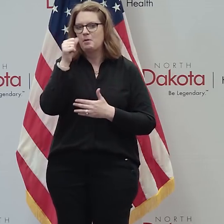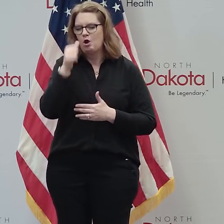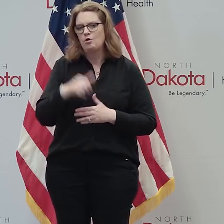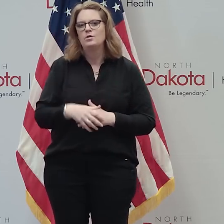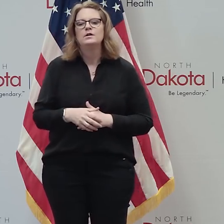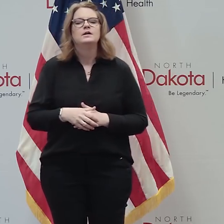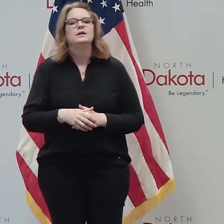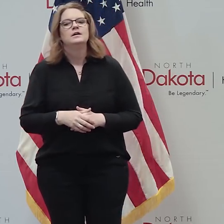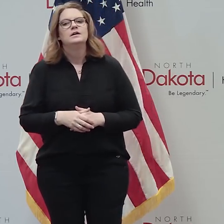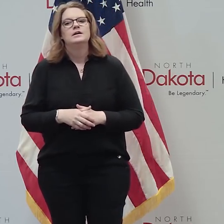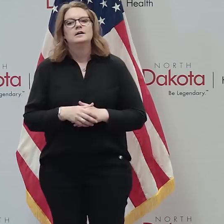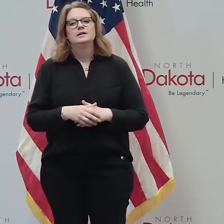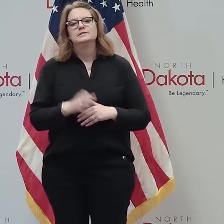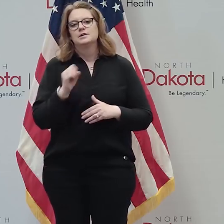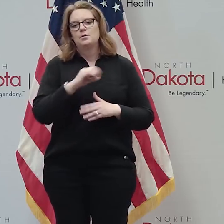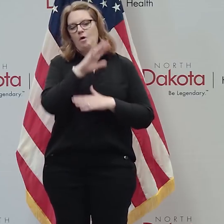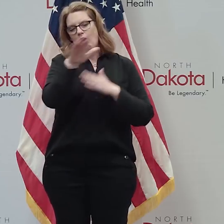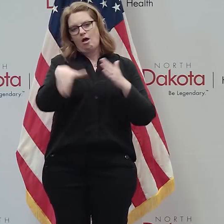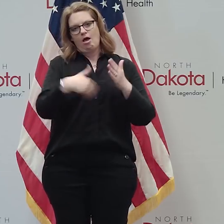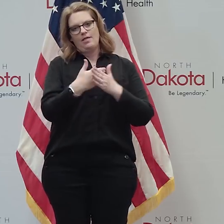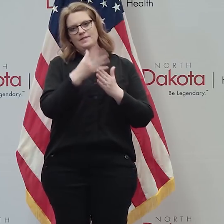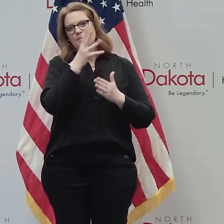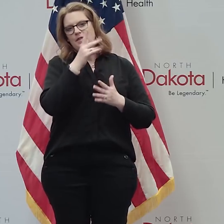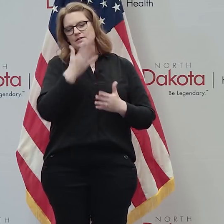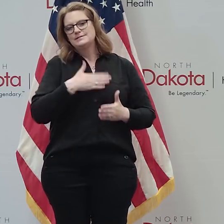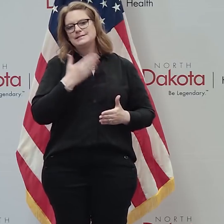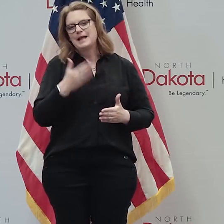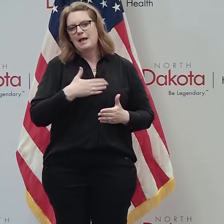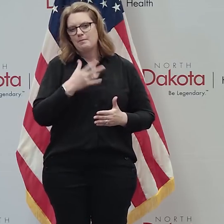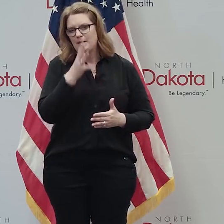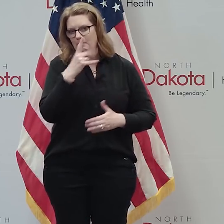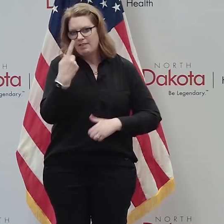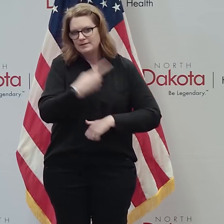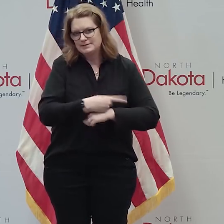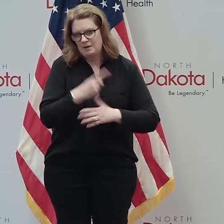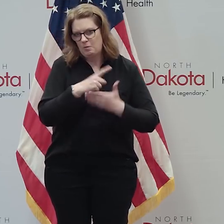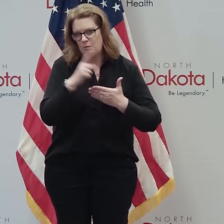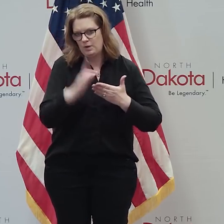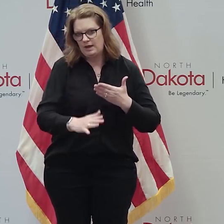But all the mothers out there, happy Mother's Day weekend.